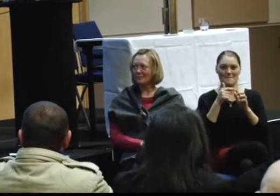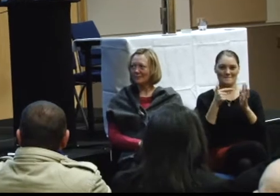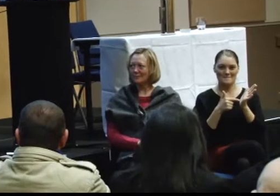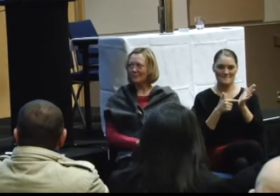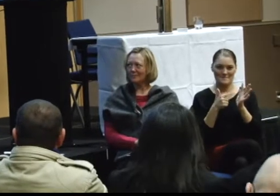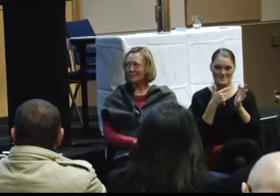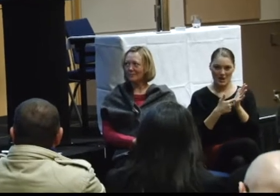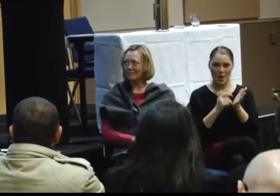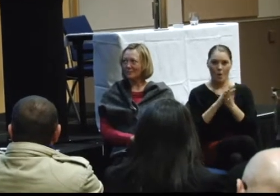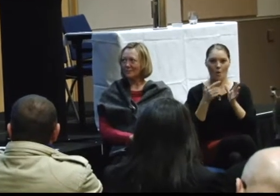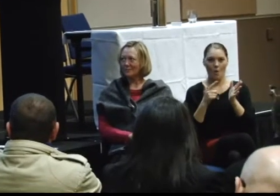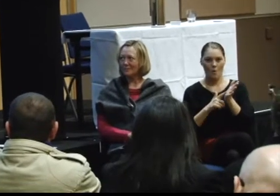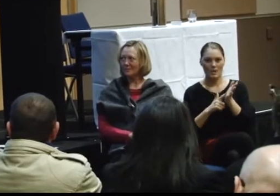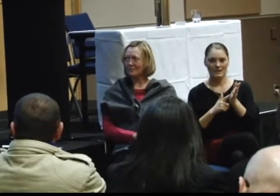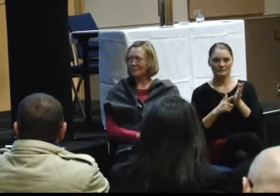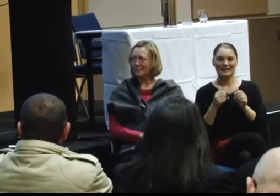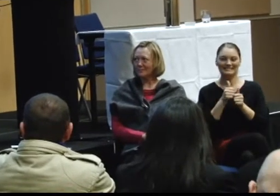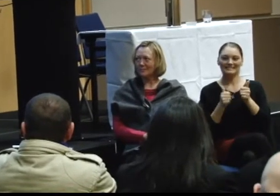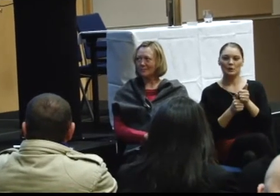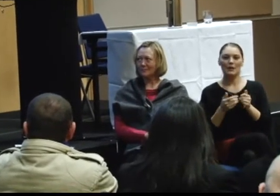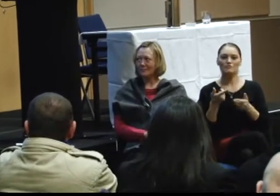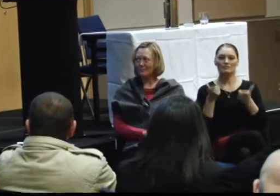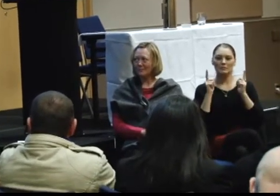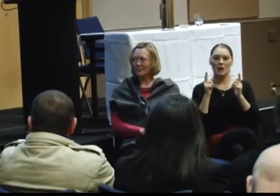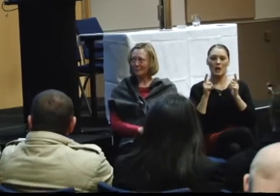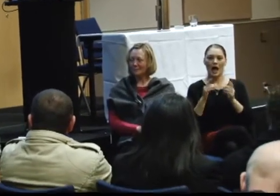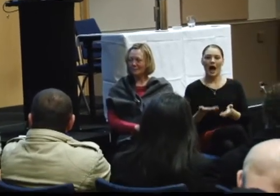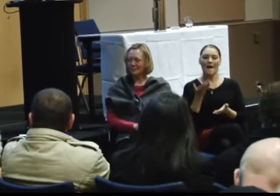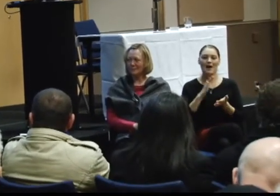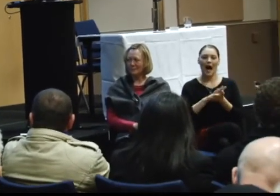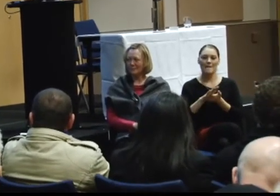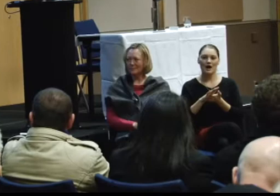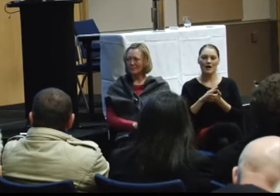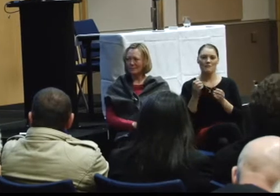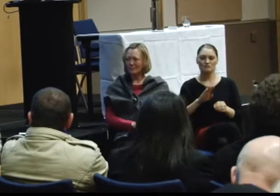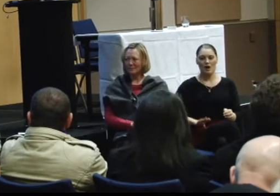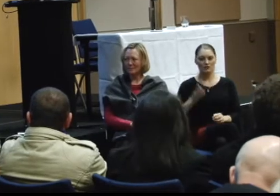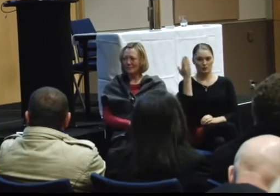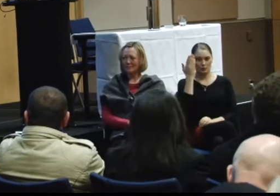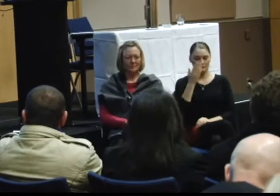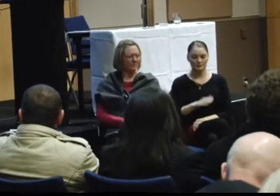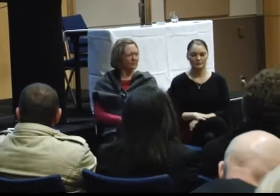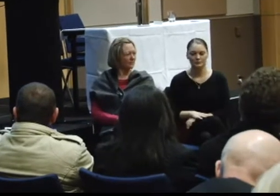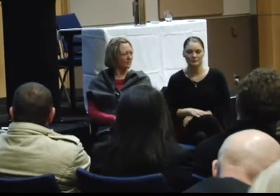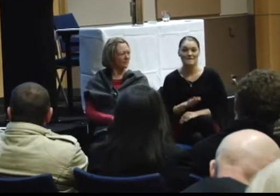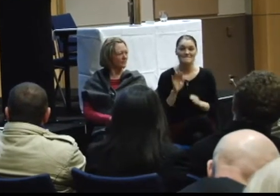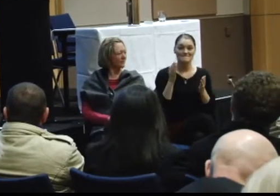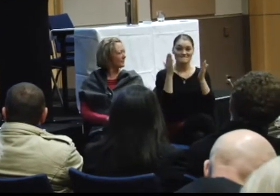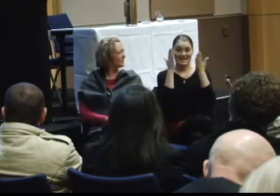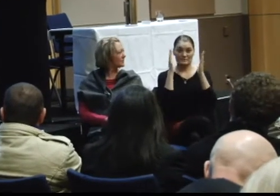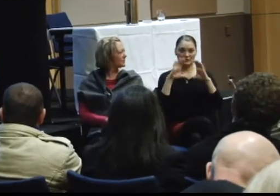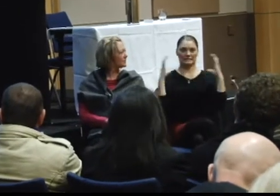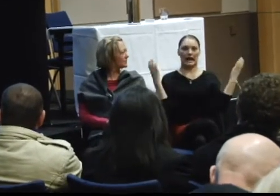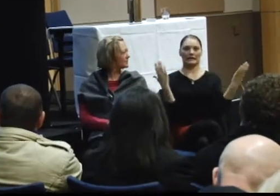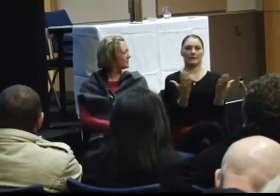the Deputy Principal at Upper Harbour Primary School. I'm really interested in the idea of the Facebook Stadium. So the Facebook Stadium would